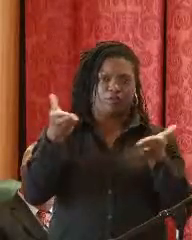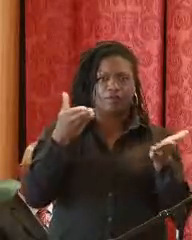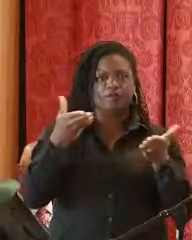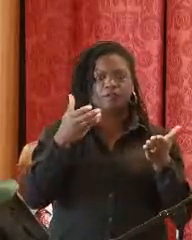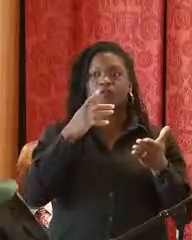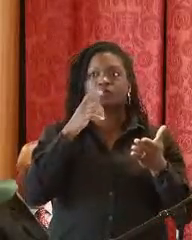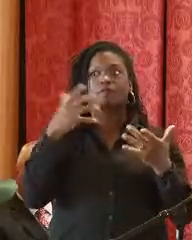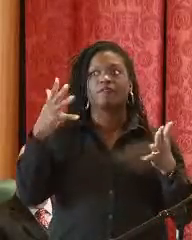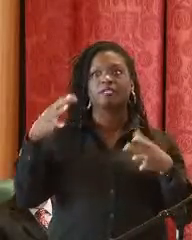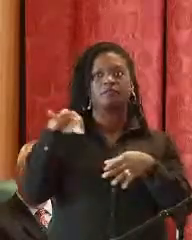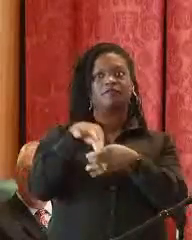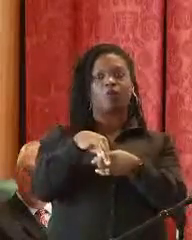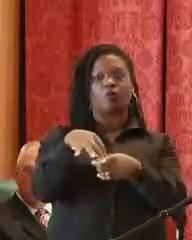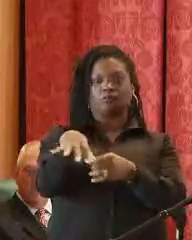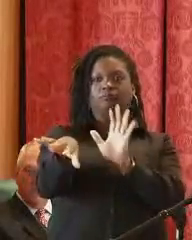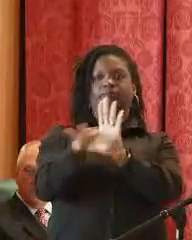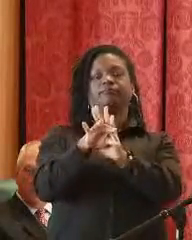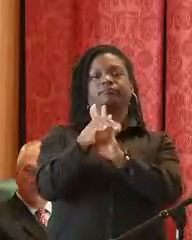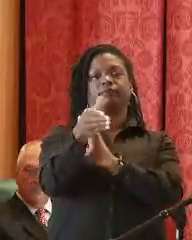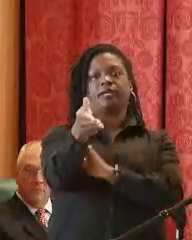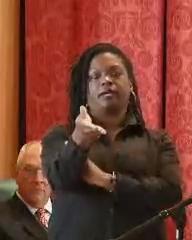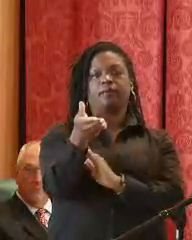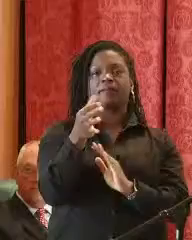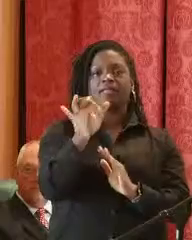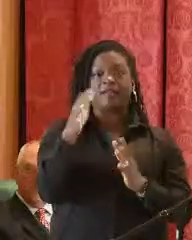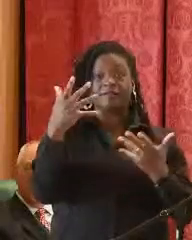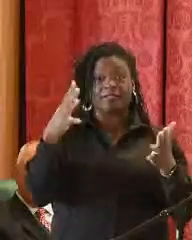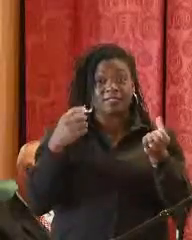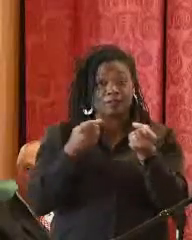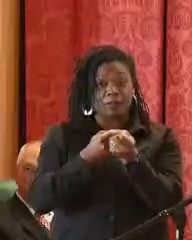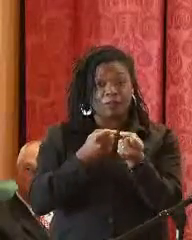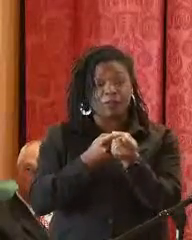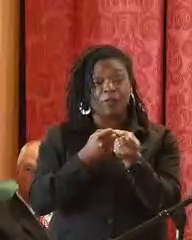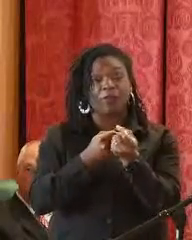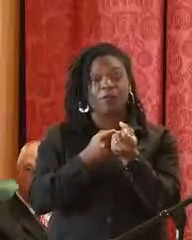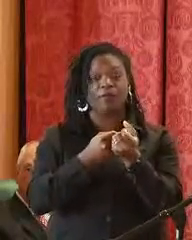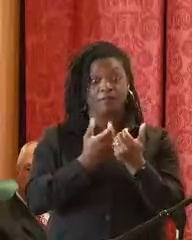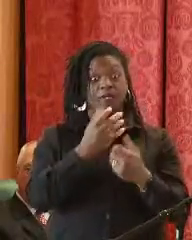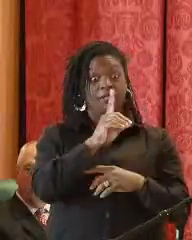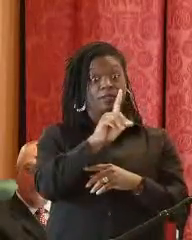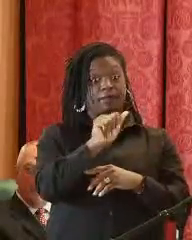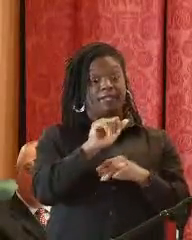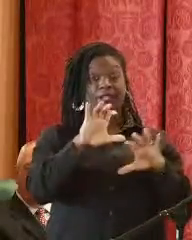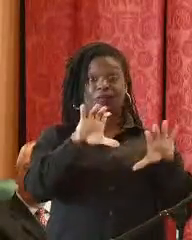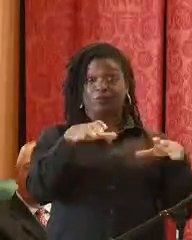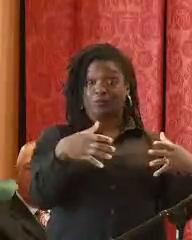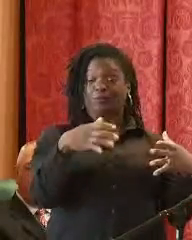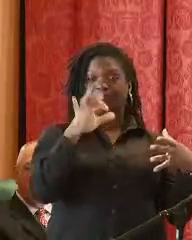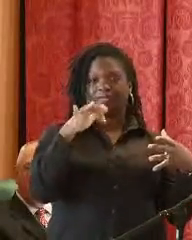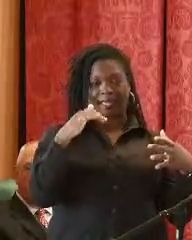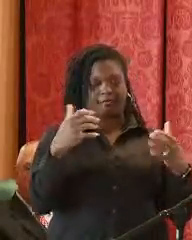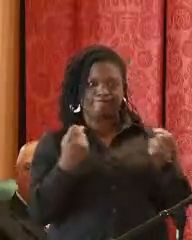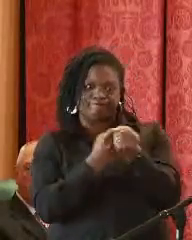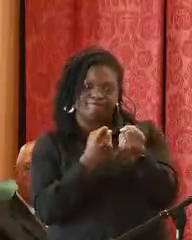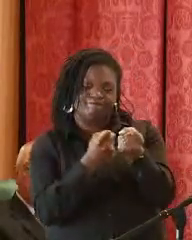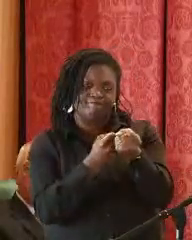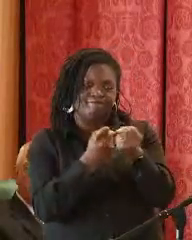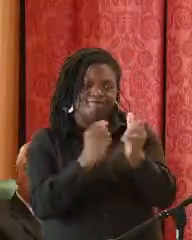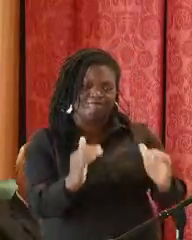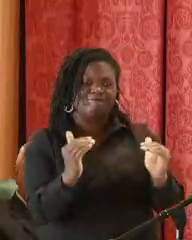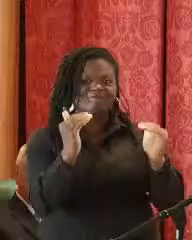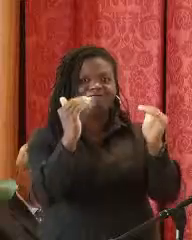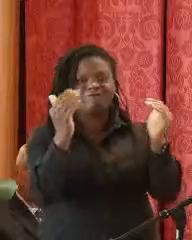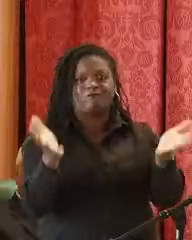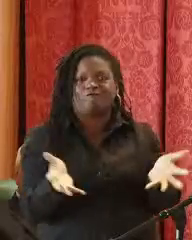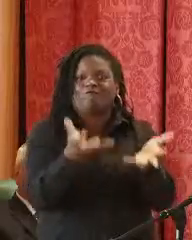has substantially supported or enhanced the opportunities for people with disabilities. This year's